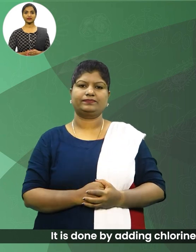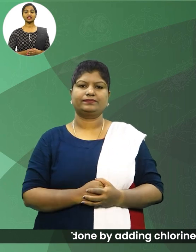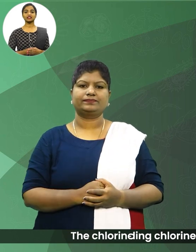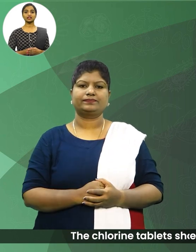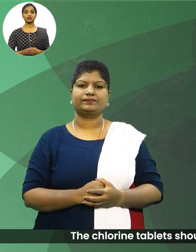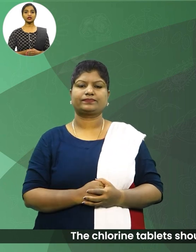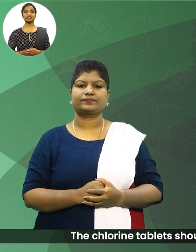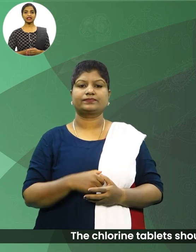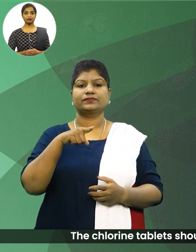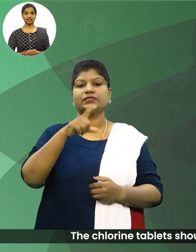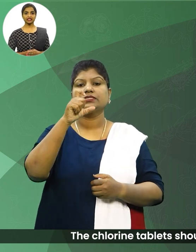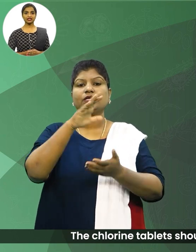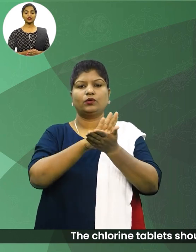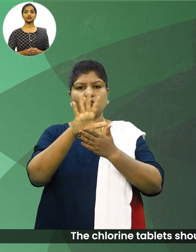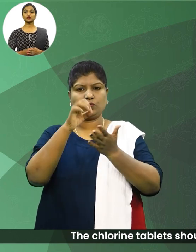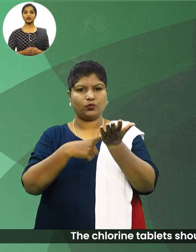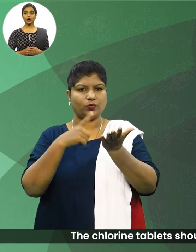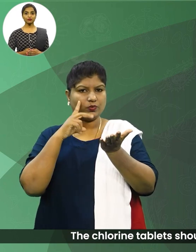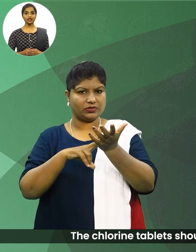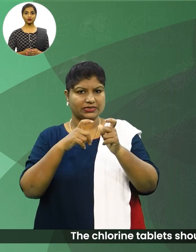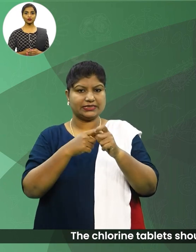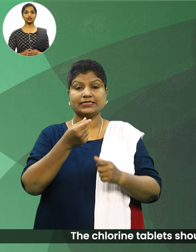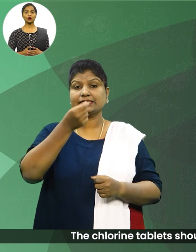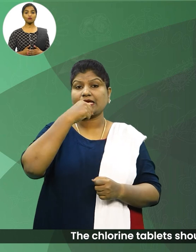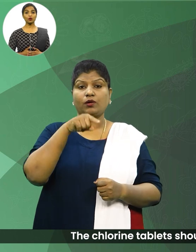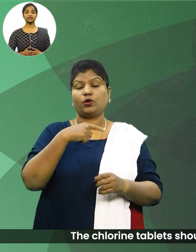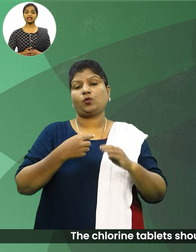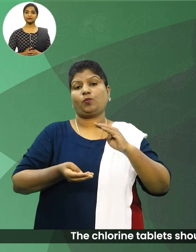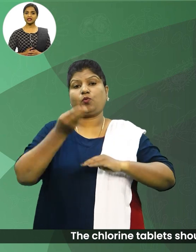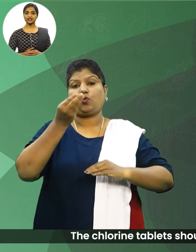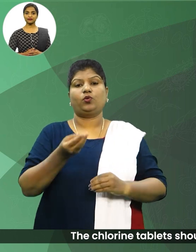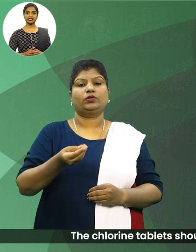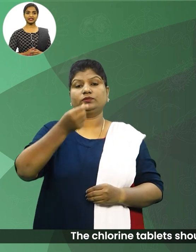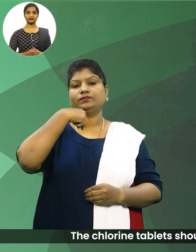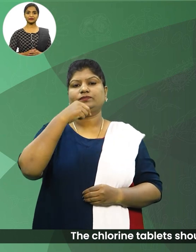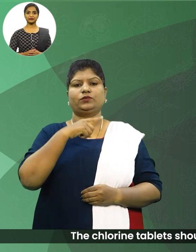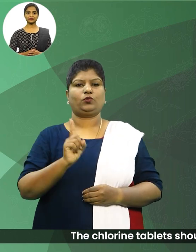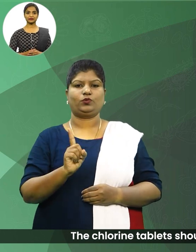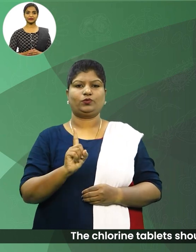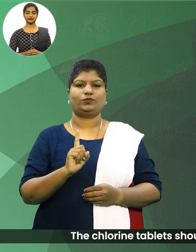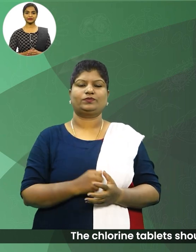The chlorine tablets should not be used more than specified.